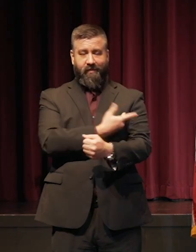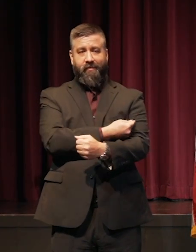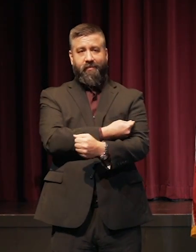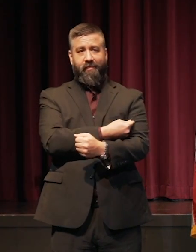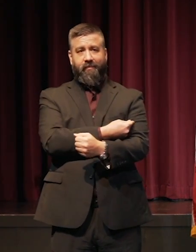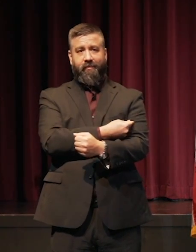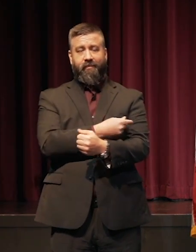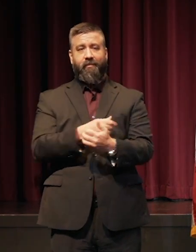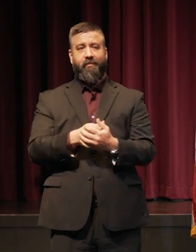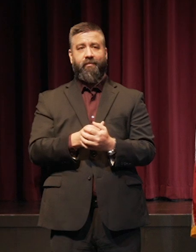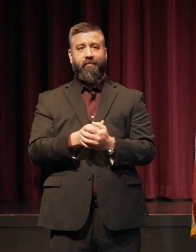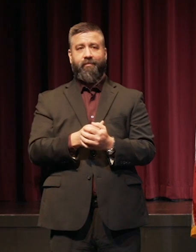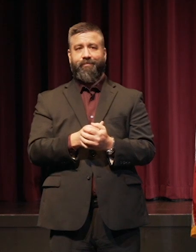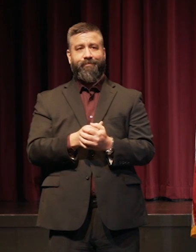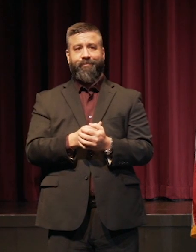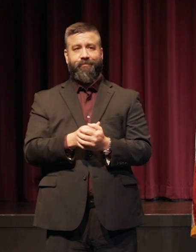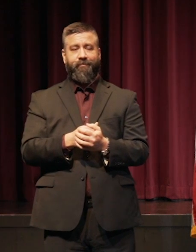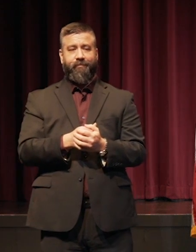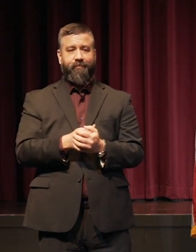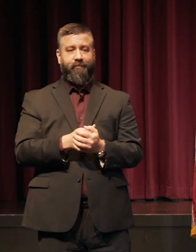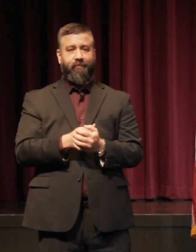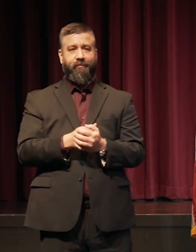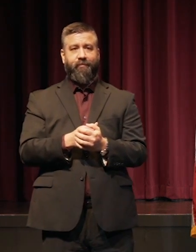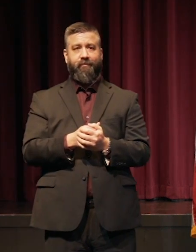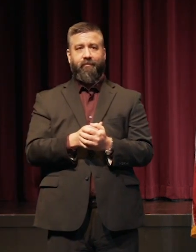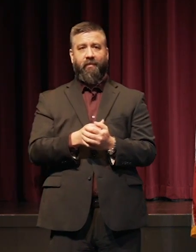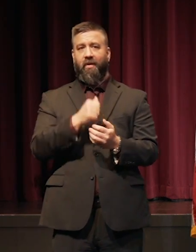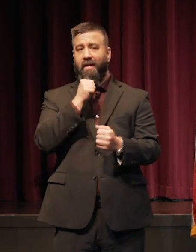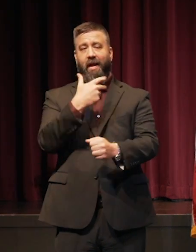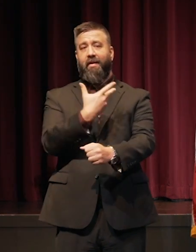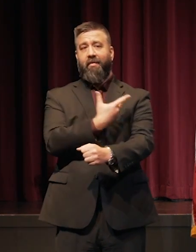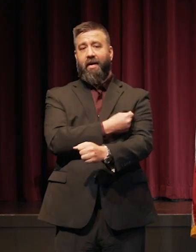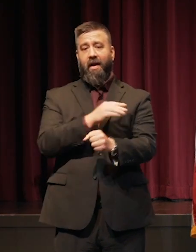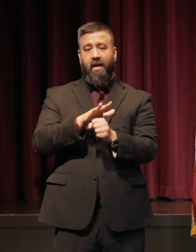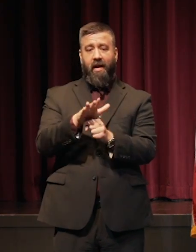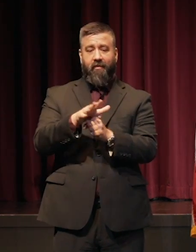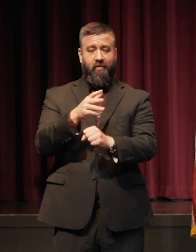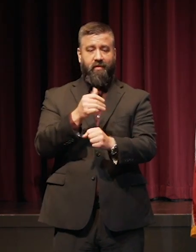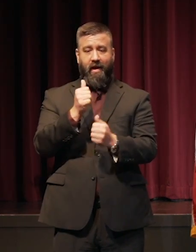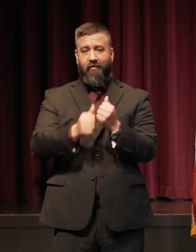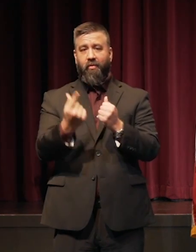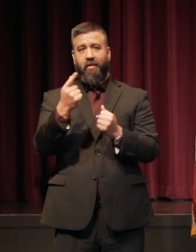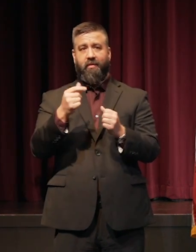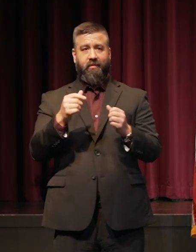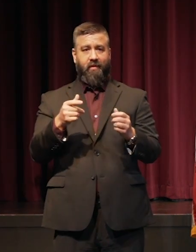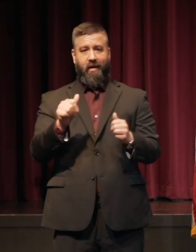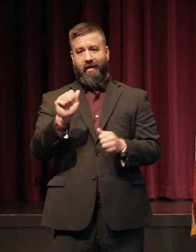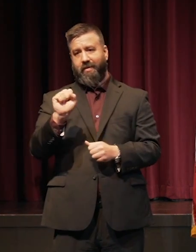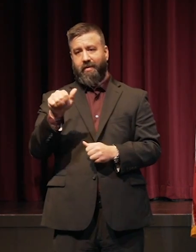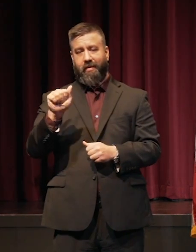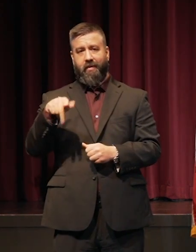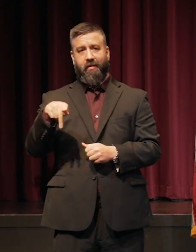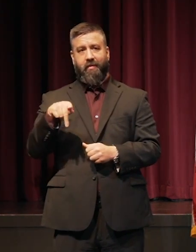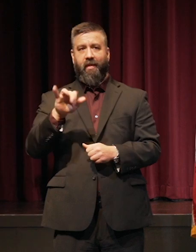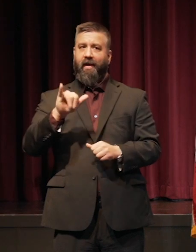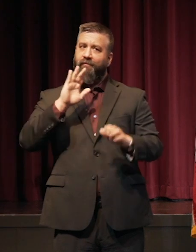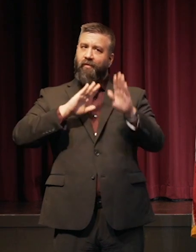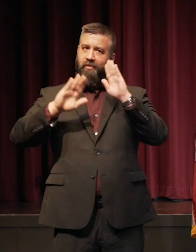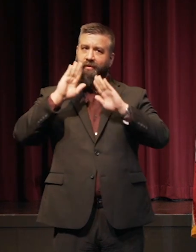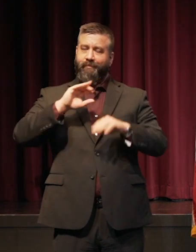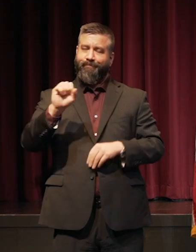We are simply not getting enough virus to get everyone vaccinated as quickly as possible, and this is